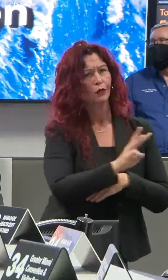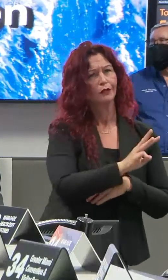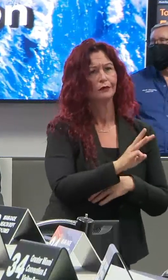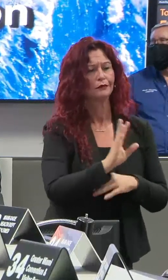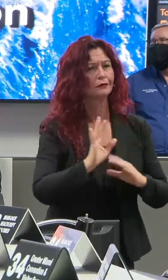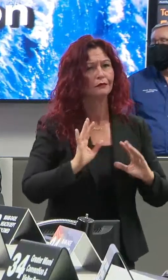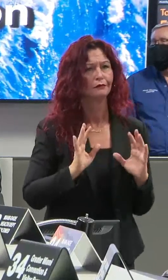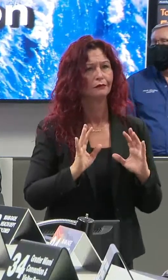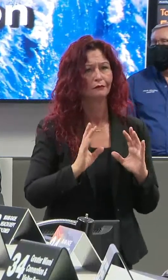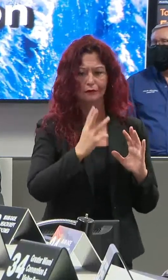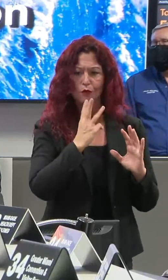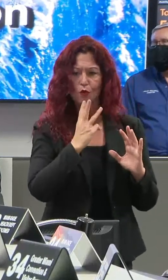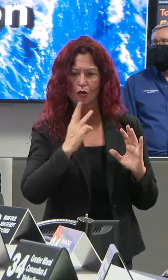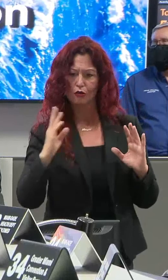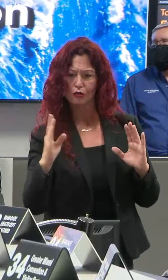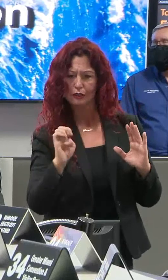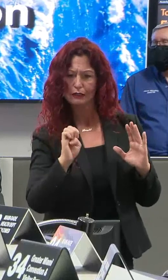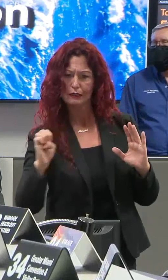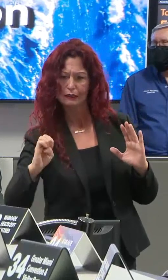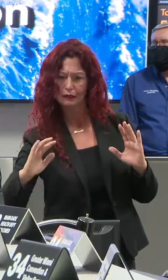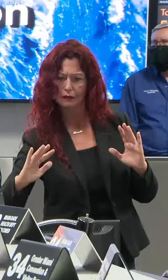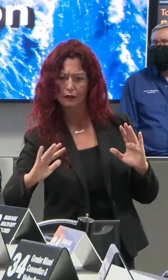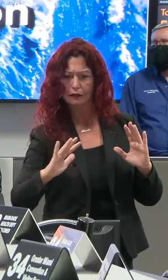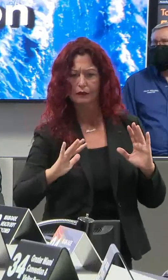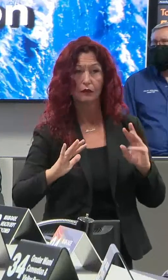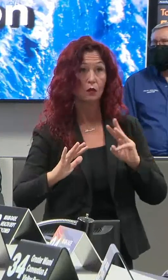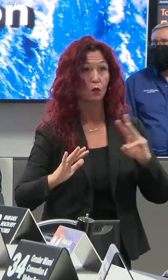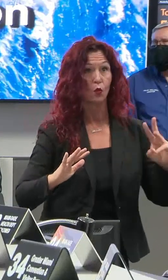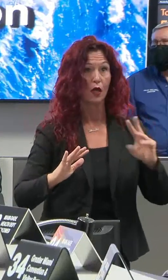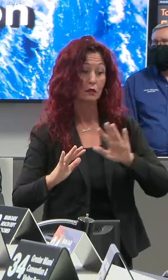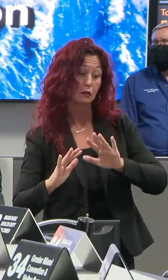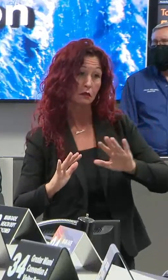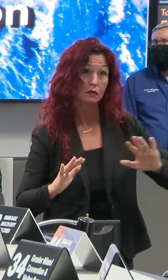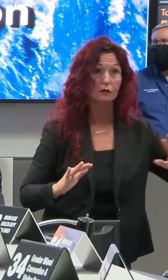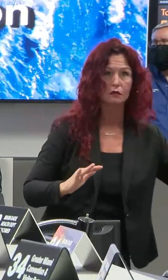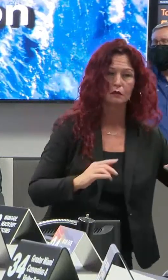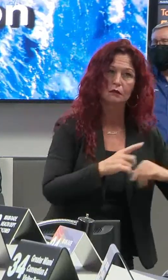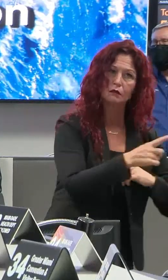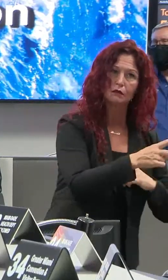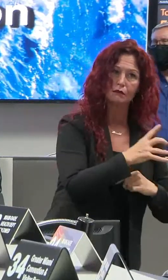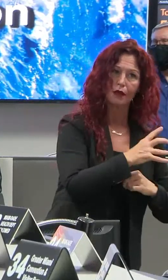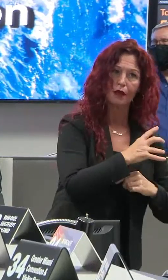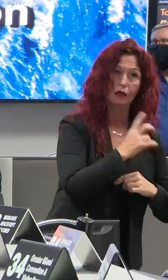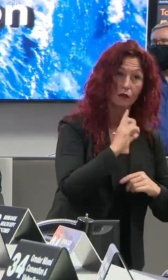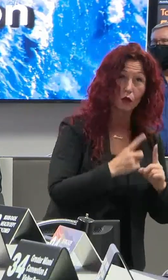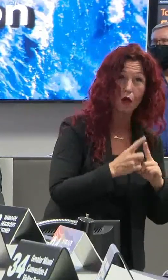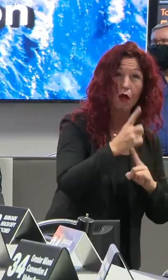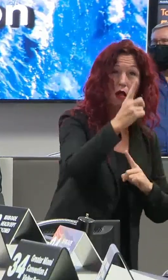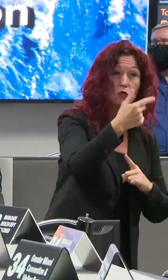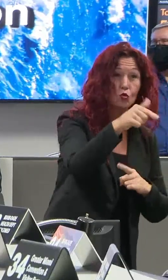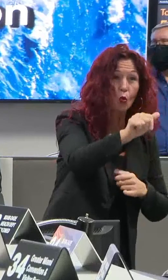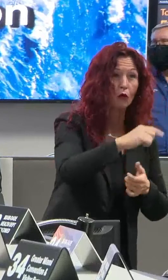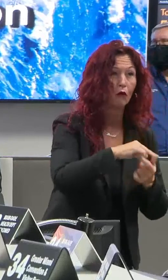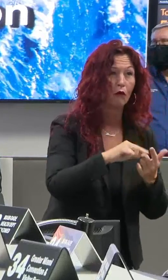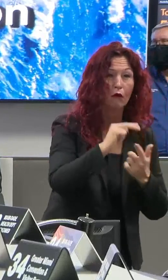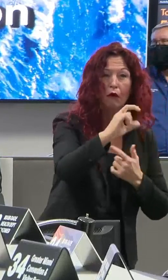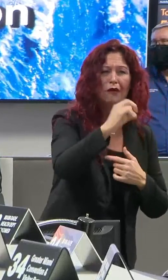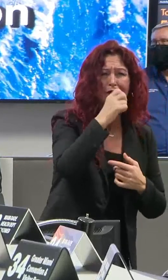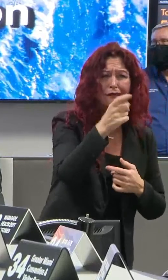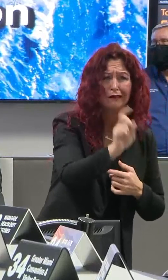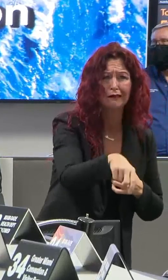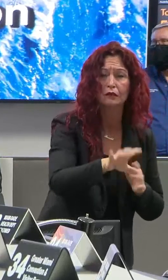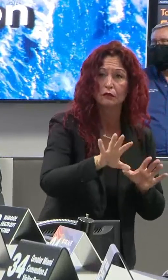Remember, run from water, hide from wind. If you have pets, we also have pet-friendly evacuation centers. Be sure to bring a